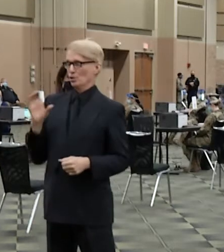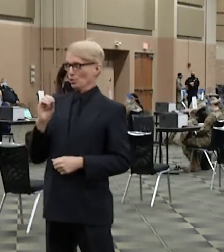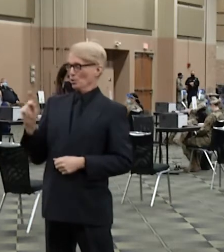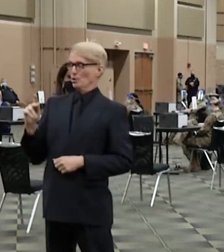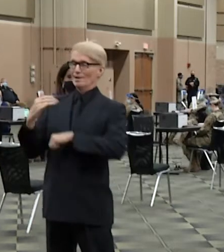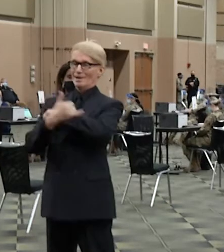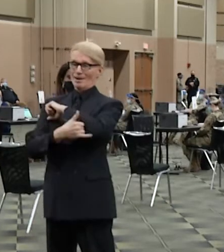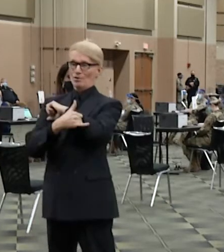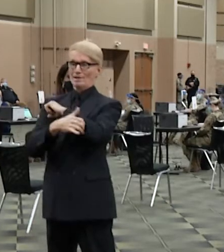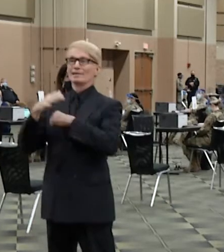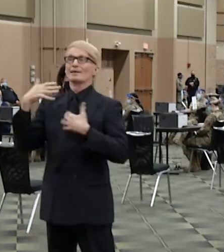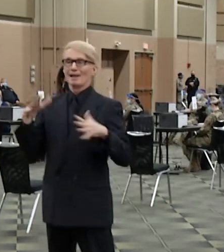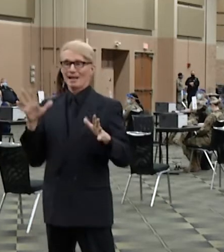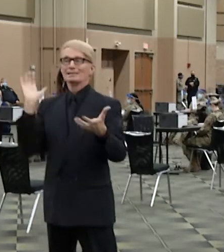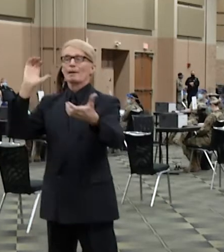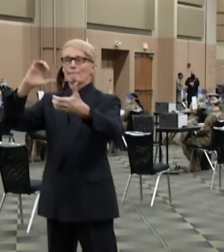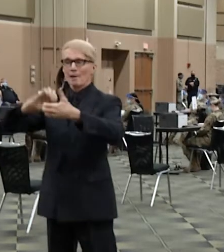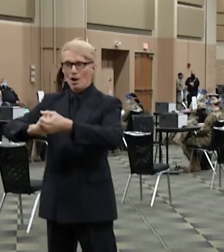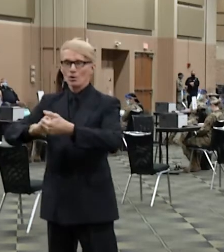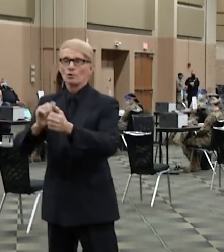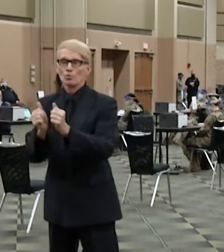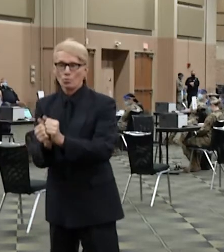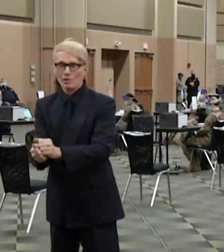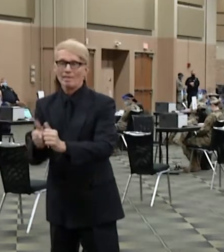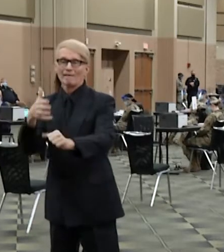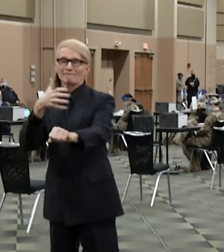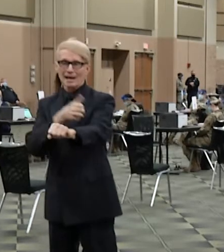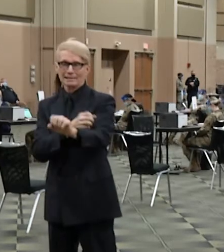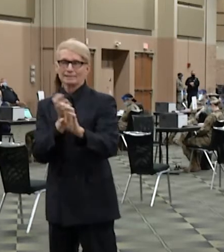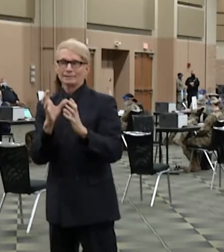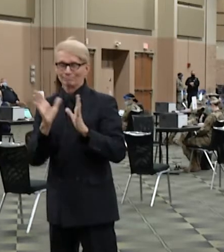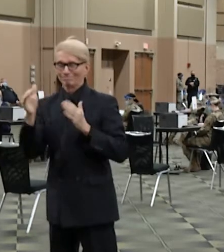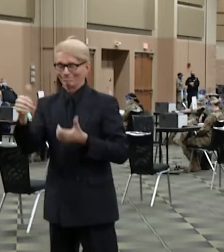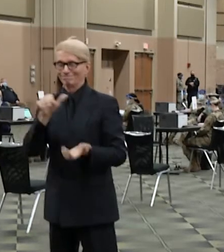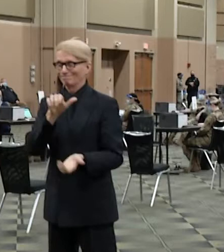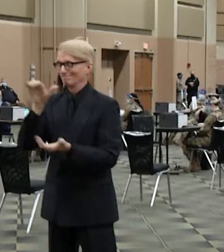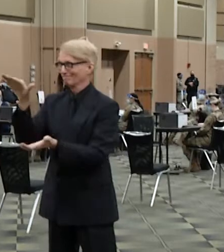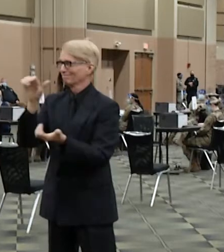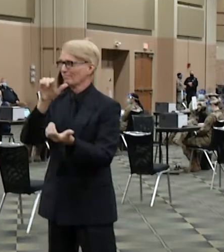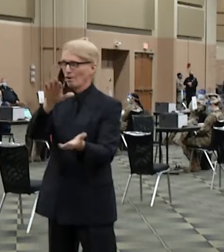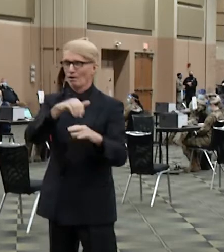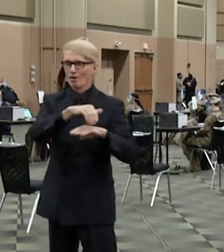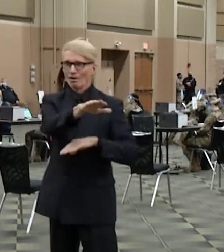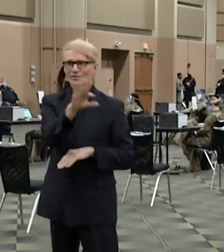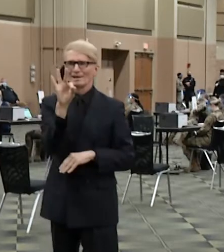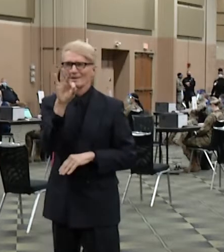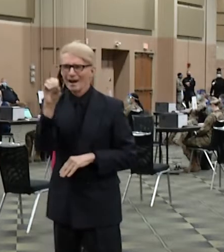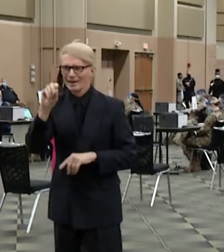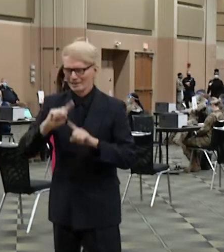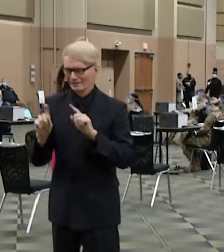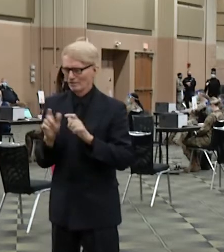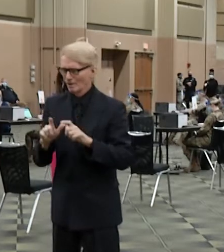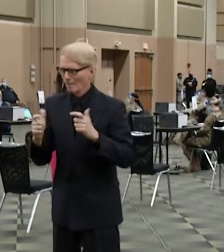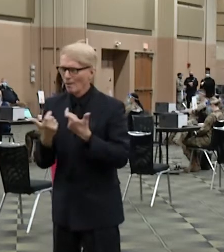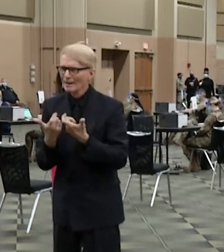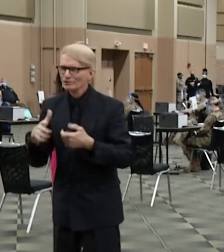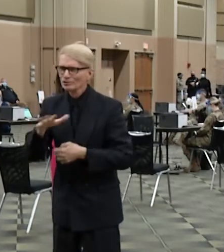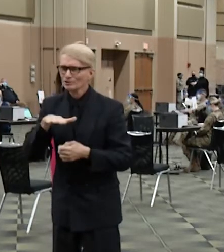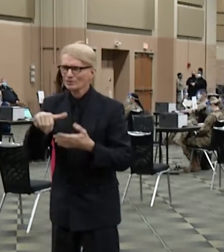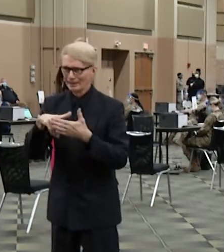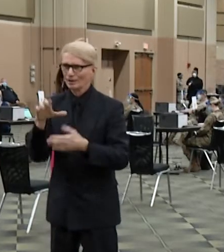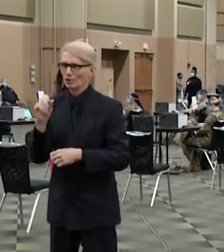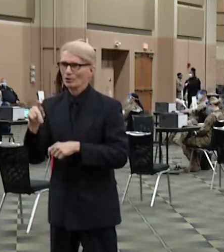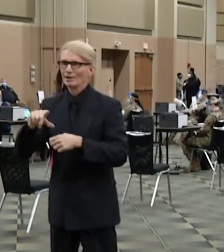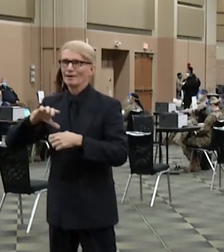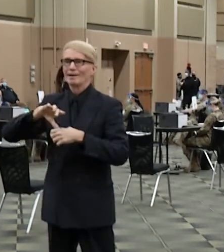Health has partnered with and distributed vaccine to more than 90 other locations throughout suburban Cook County. These will include places